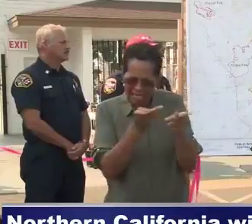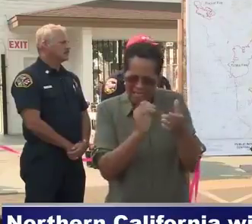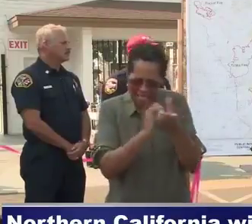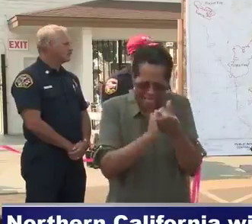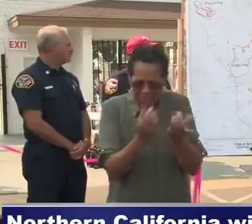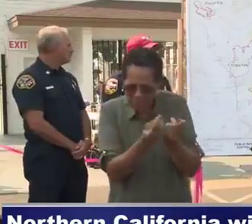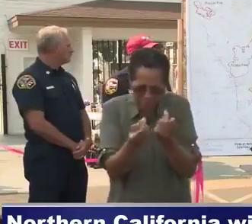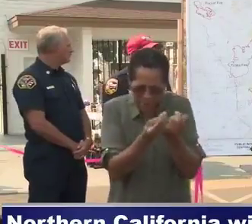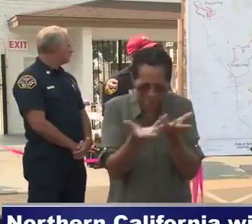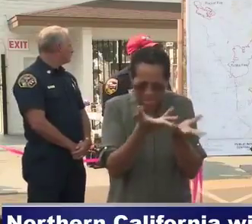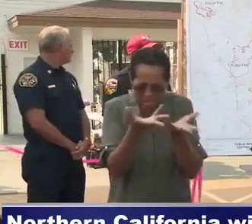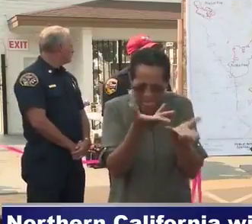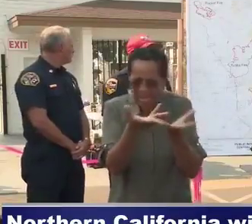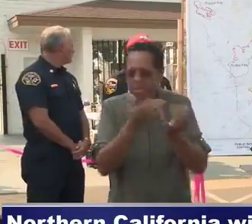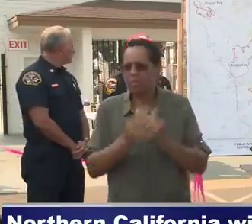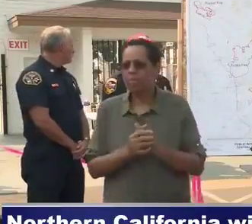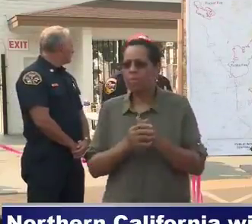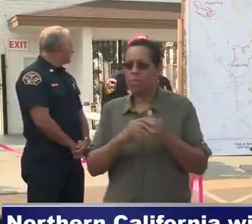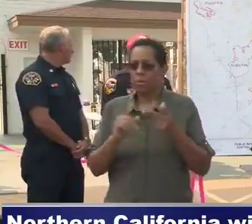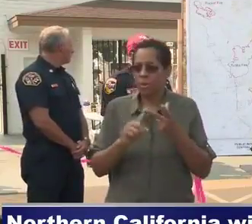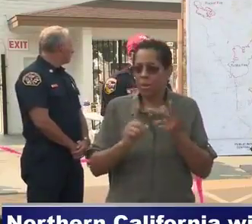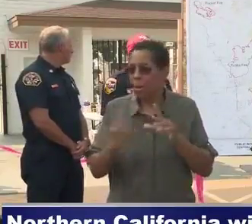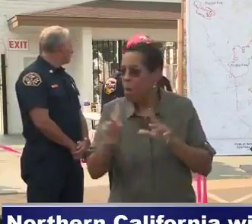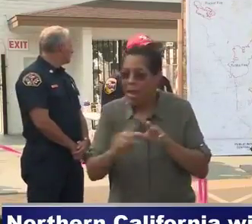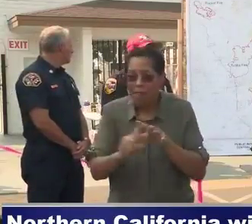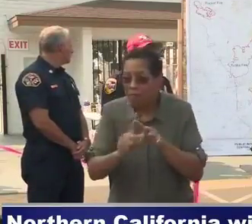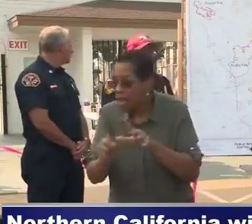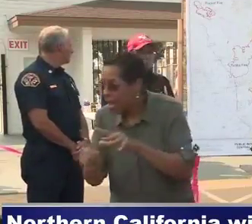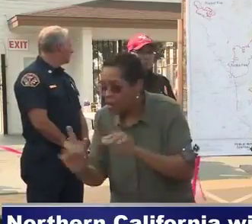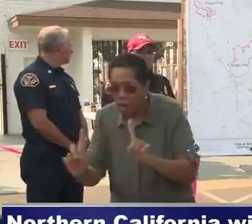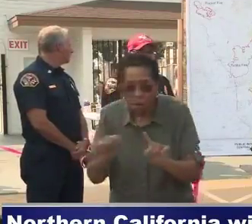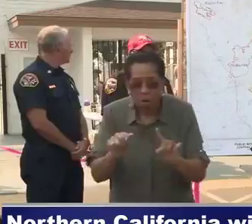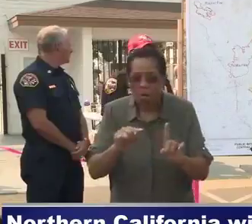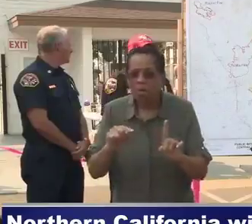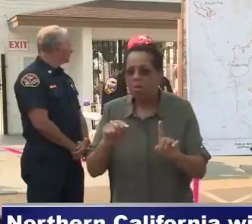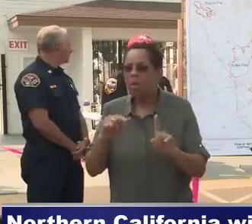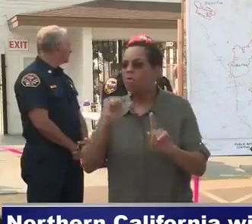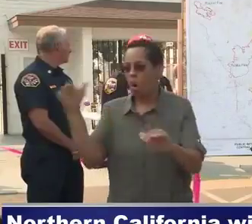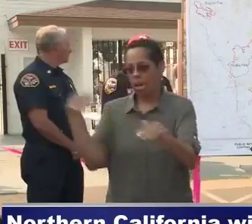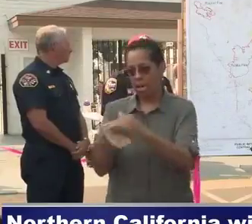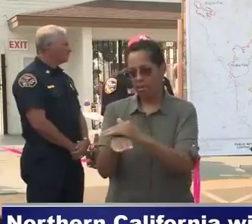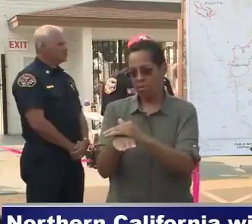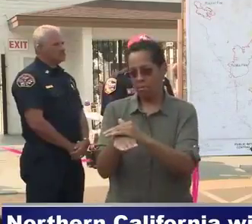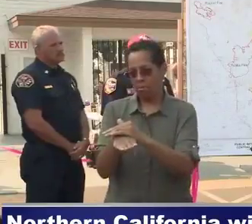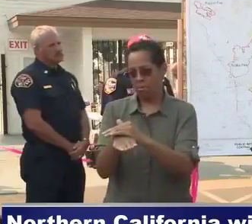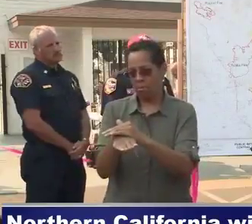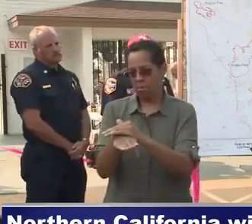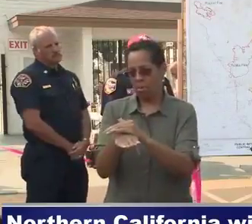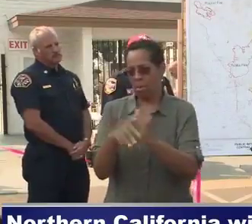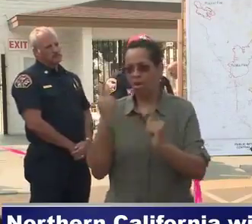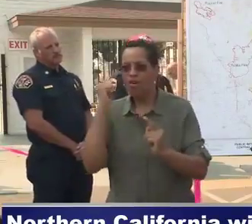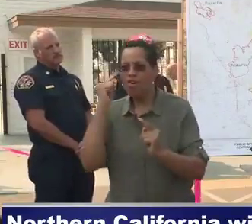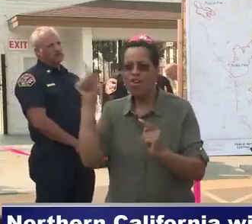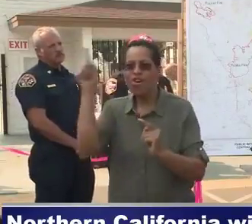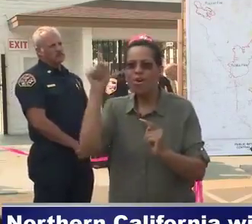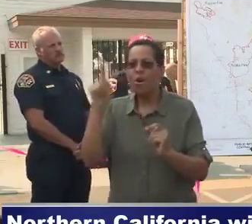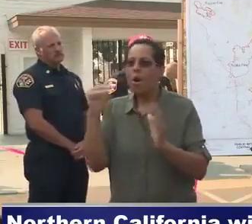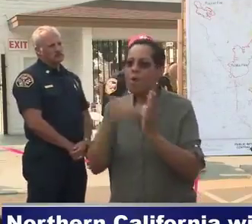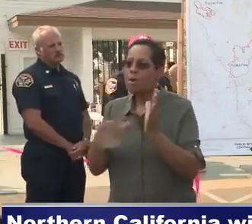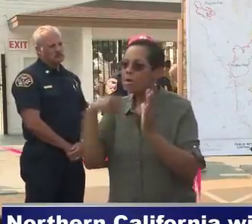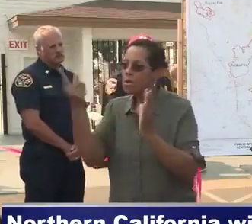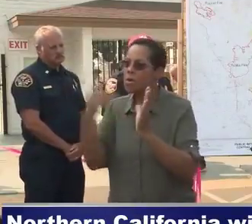of the evacuation areas, it's very important that people stay out of those areas. You've heard it from my partners behind me. We are